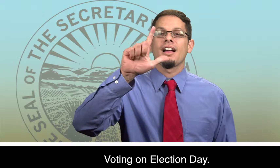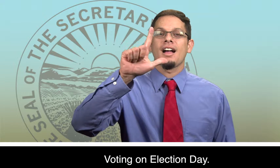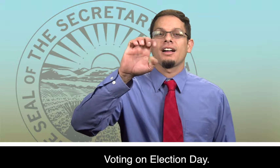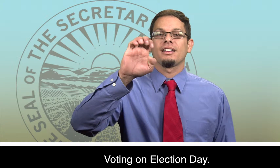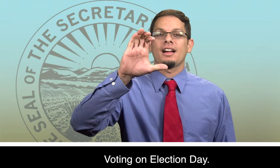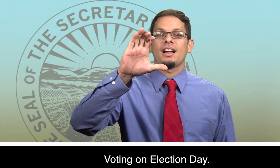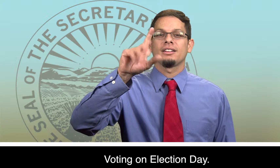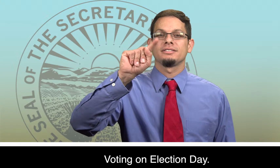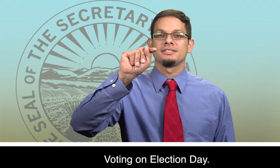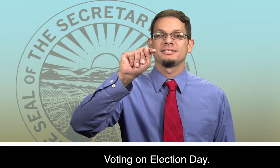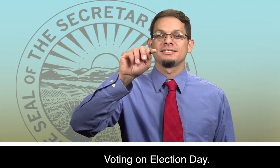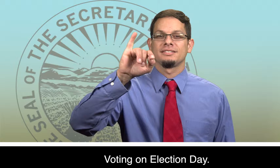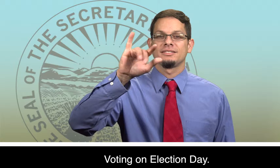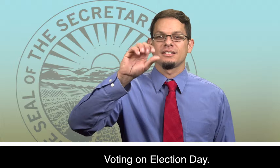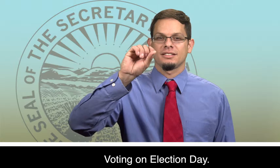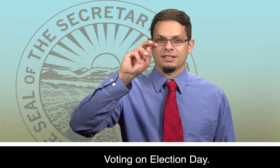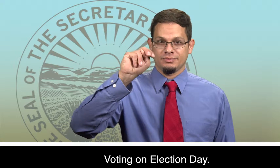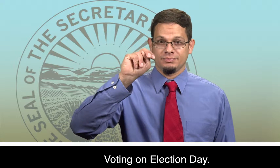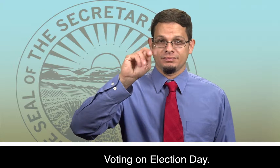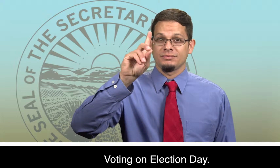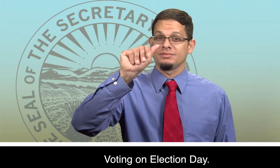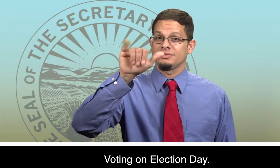Voting on Election Day.